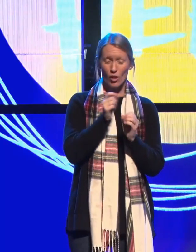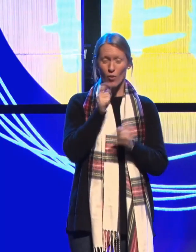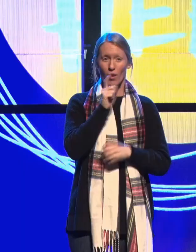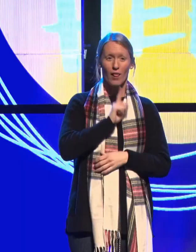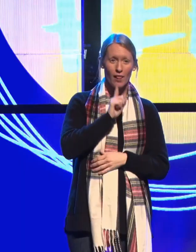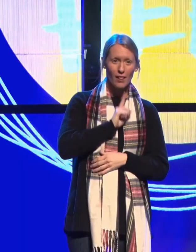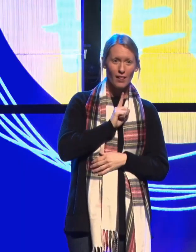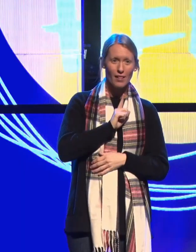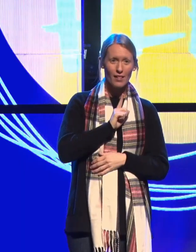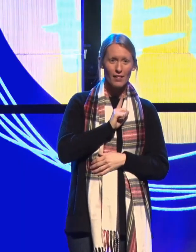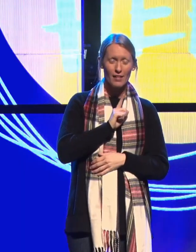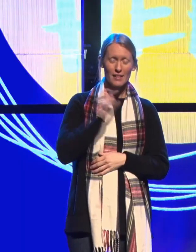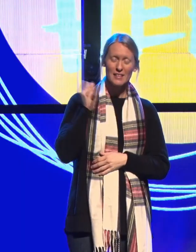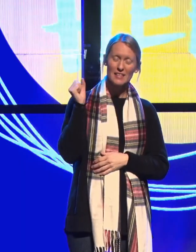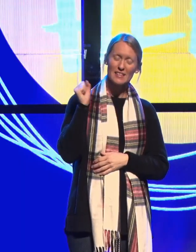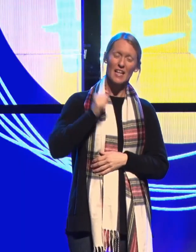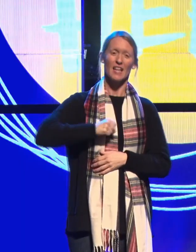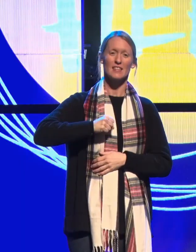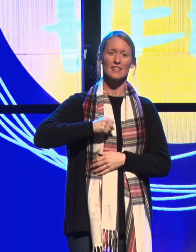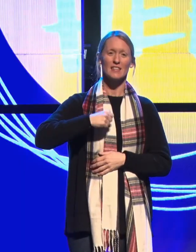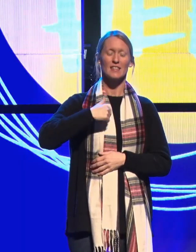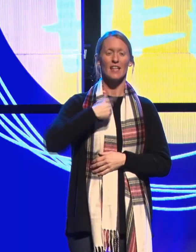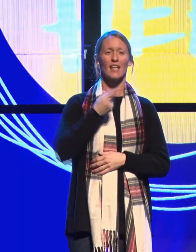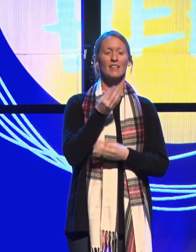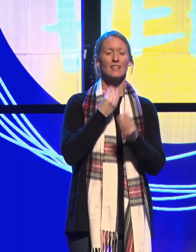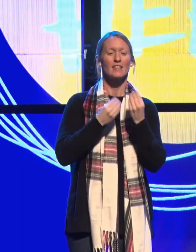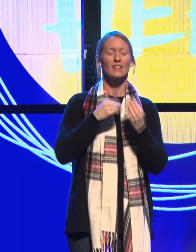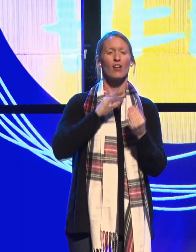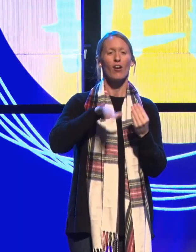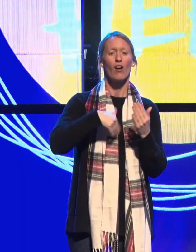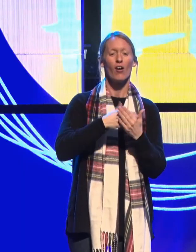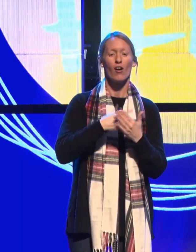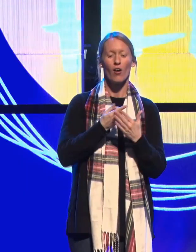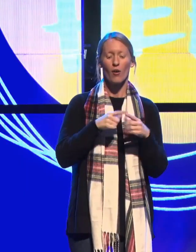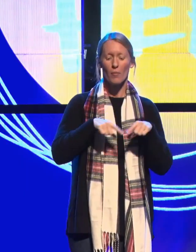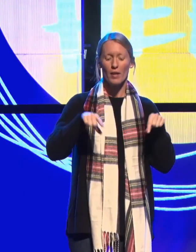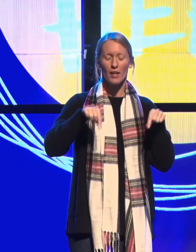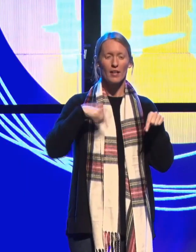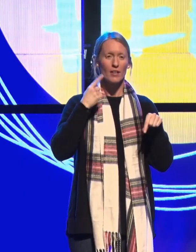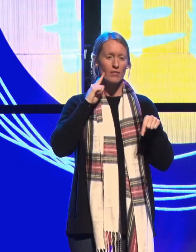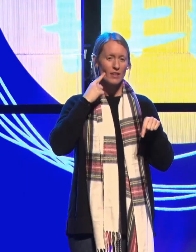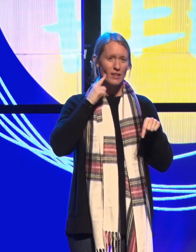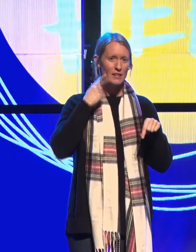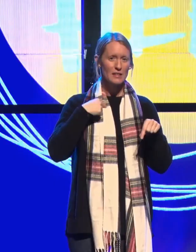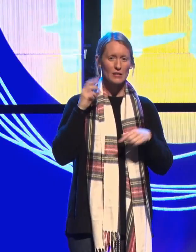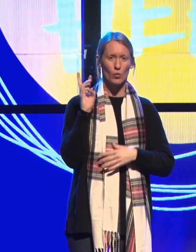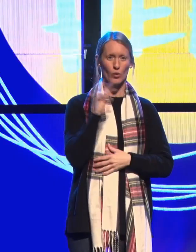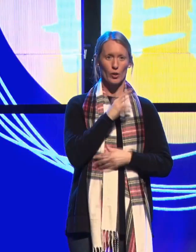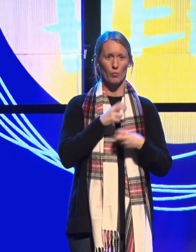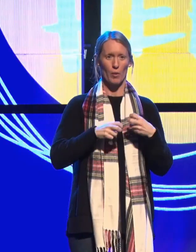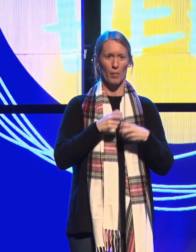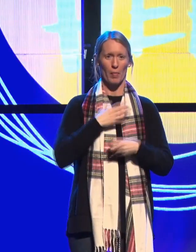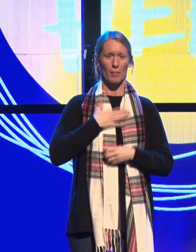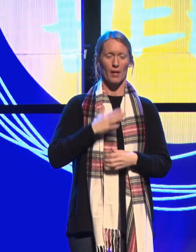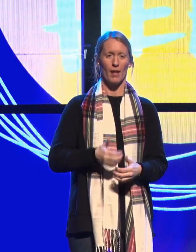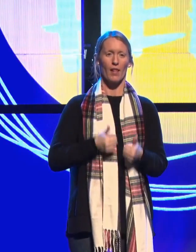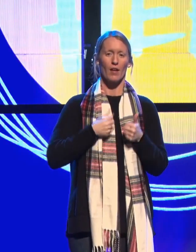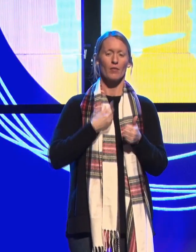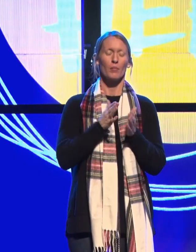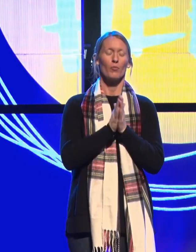Yes. I didn't eat the whole bag of trolley. That's a real problem in my life, by the way. Pray for